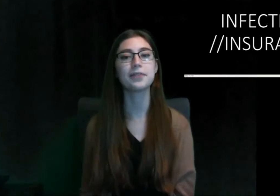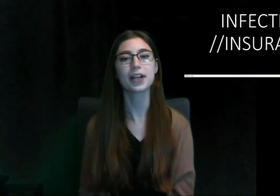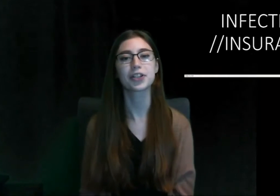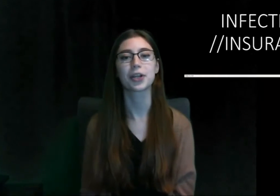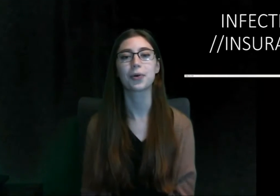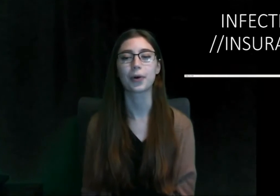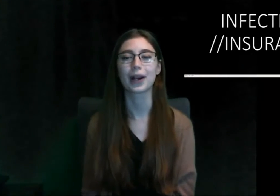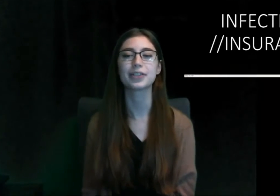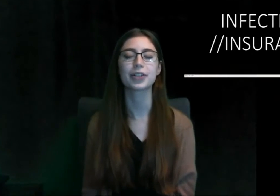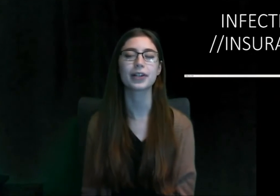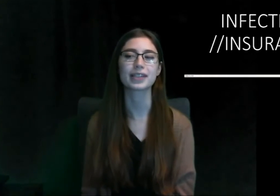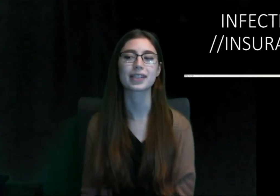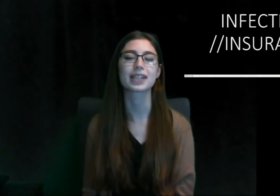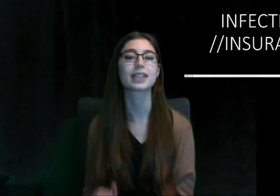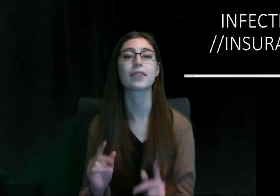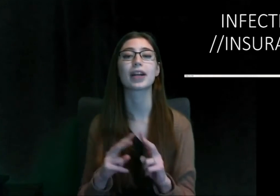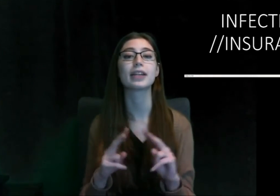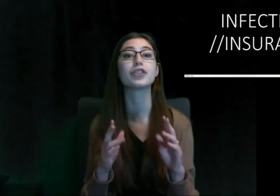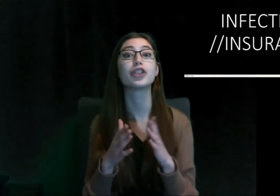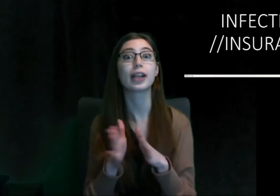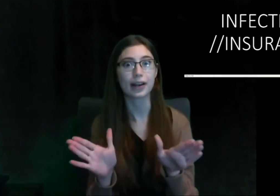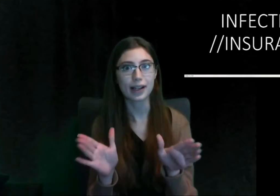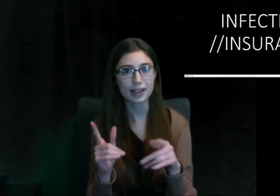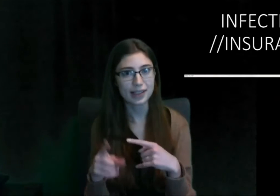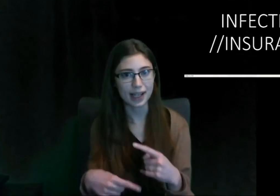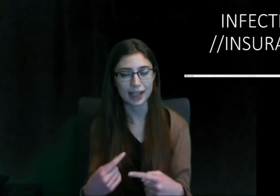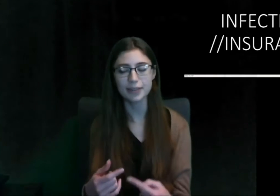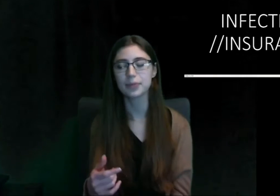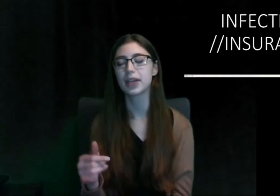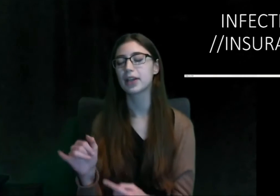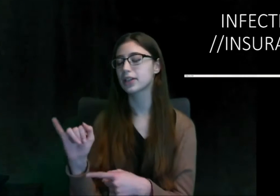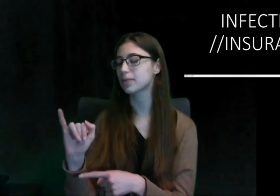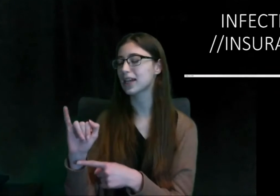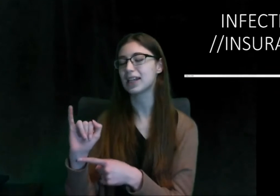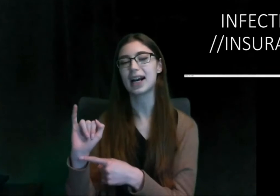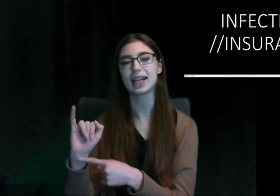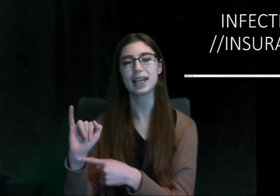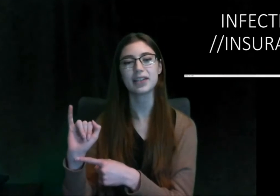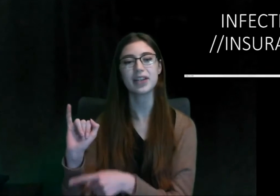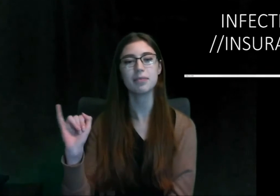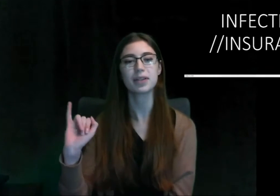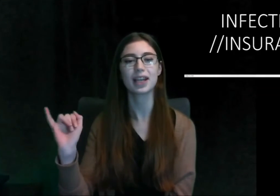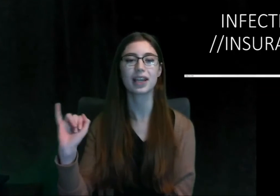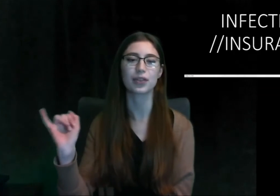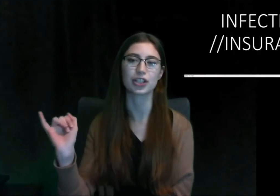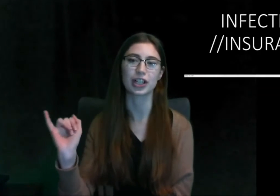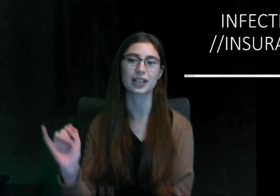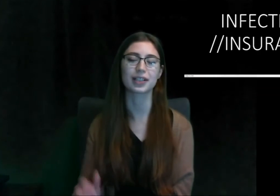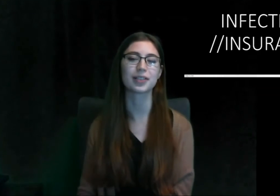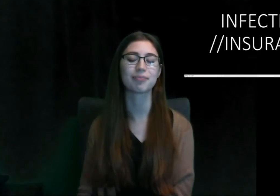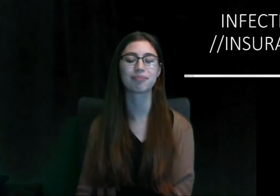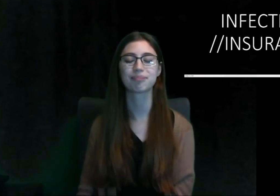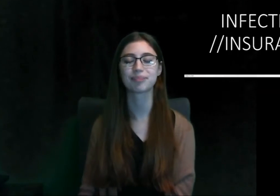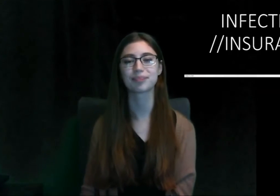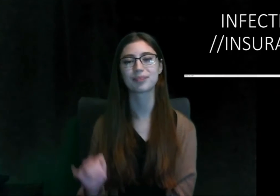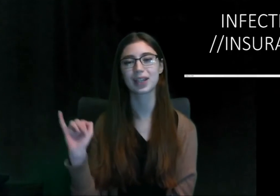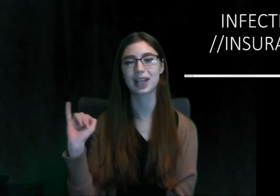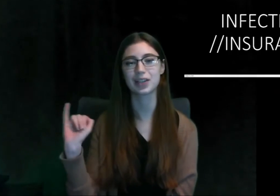Infection or insurance is a very generic sign. You're going to make an I hand shape and give it a shake.